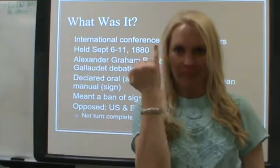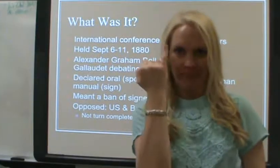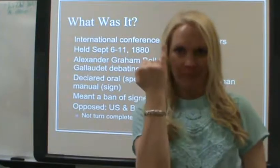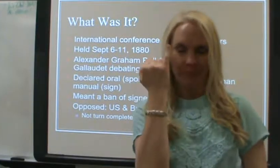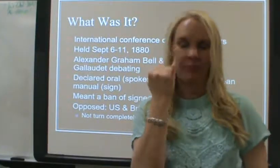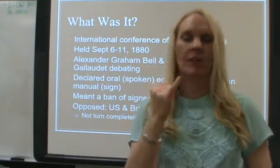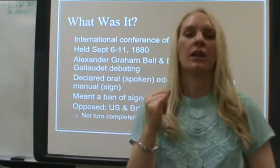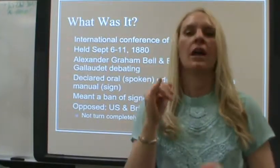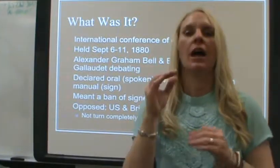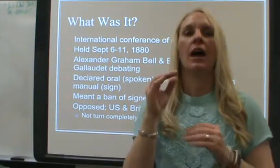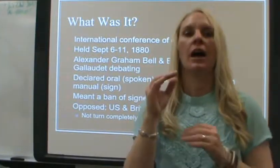Italy.